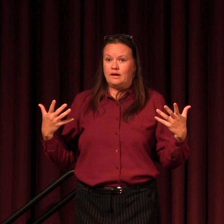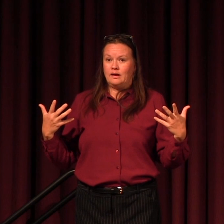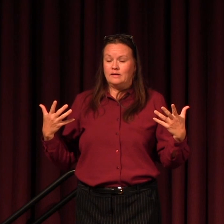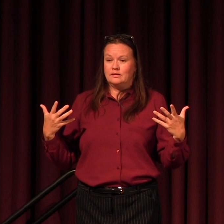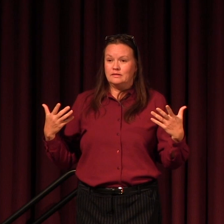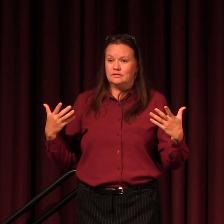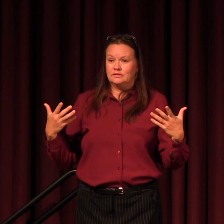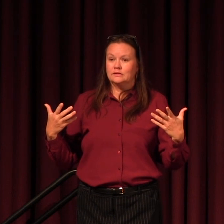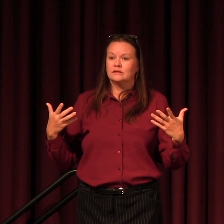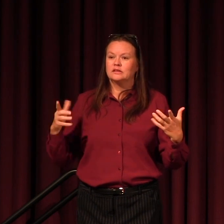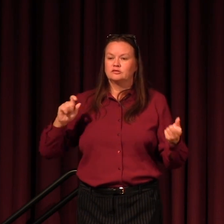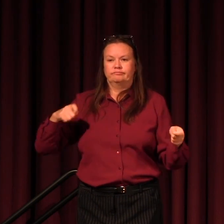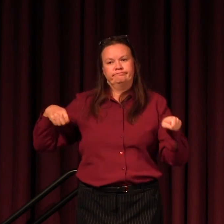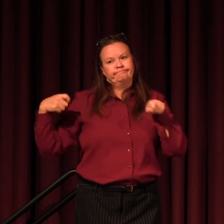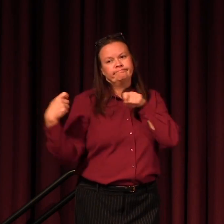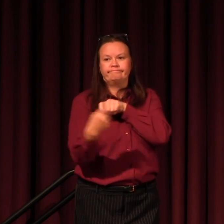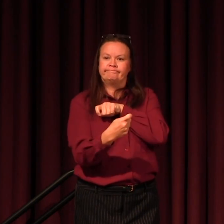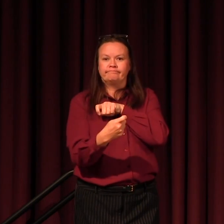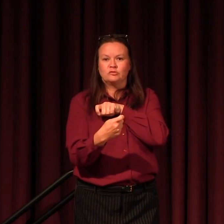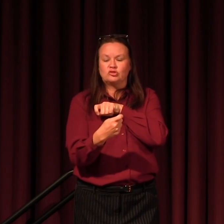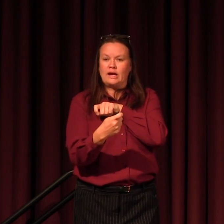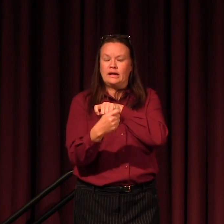is someplace different.